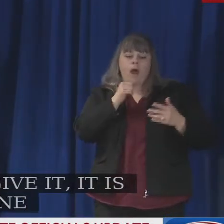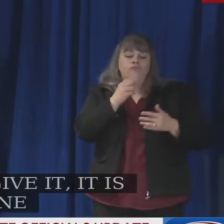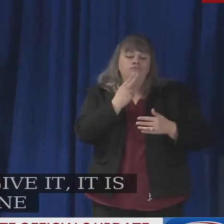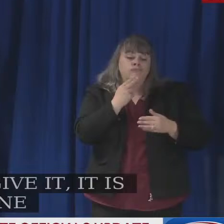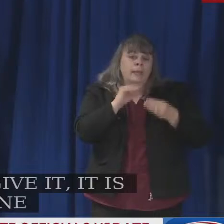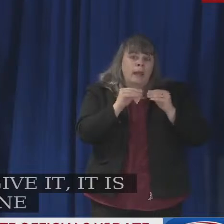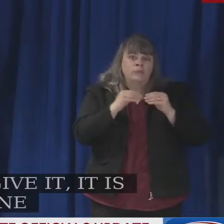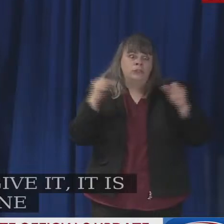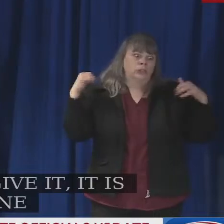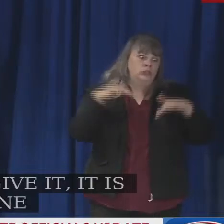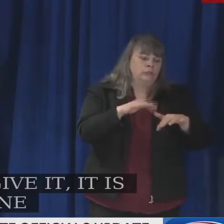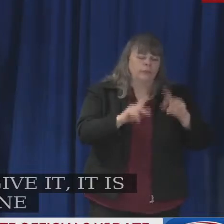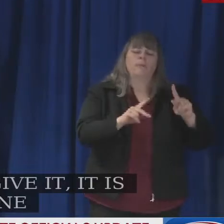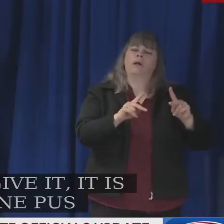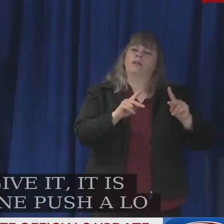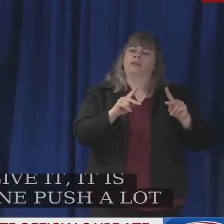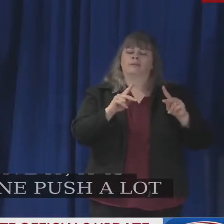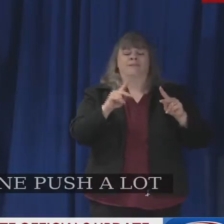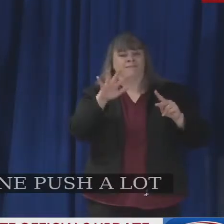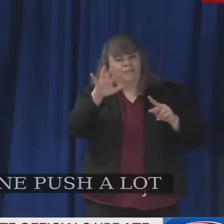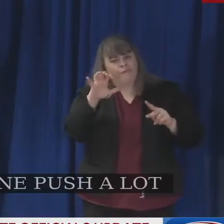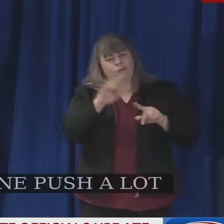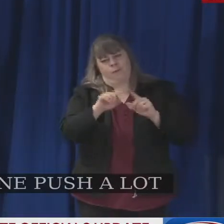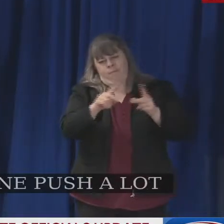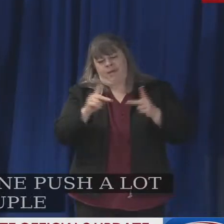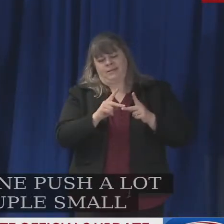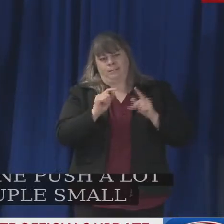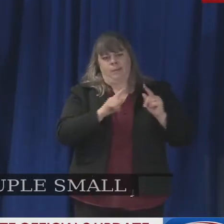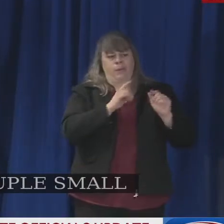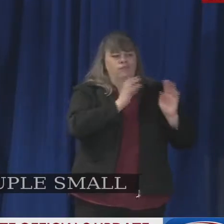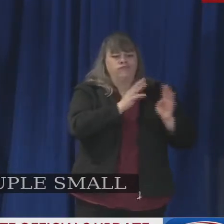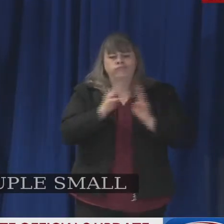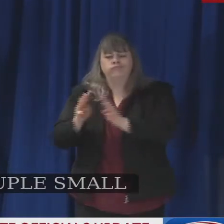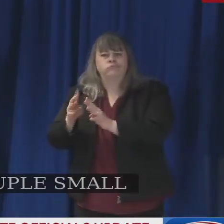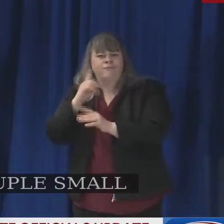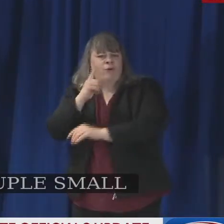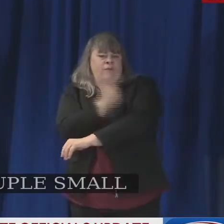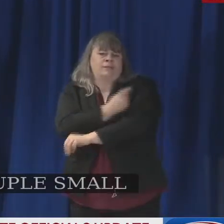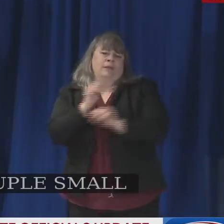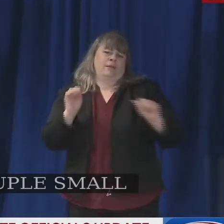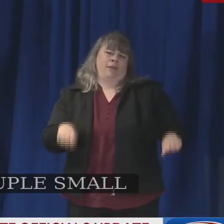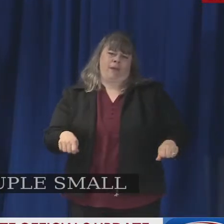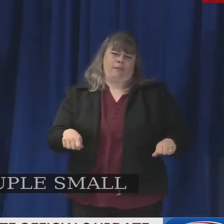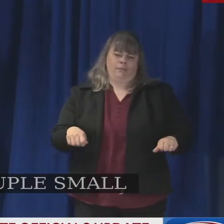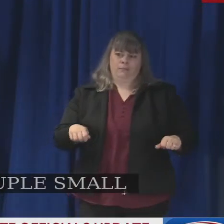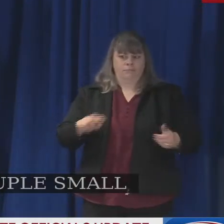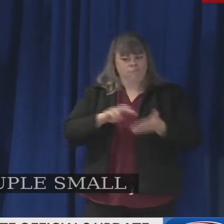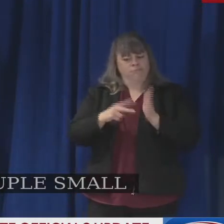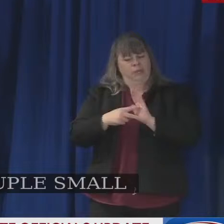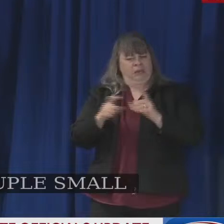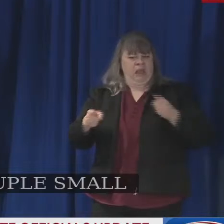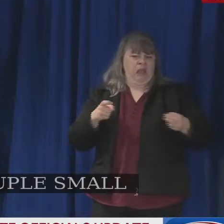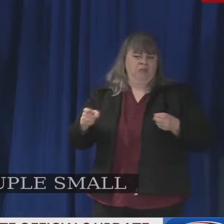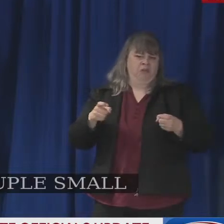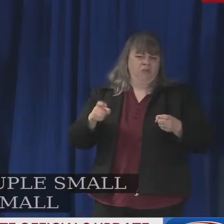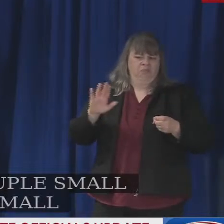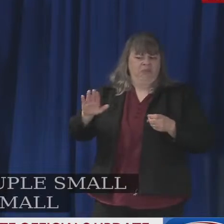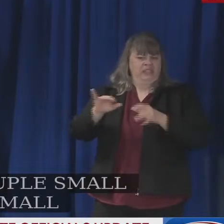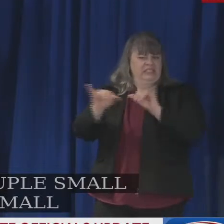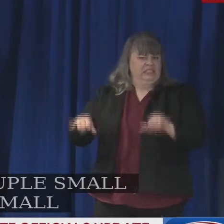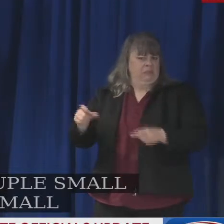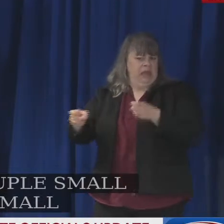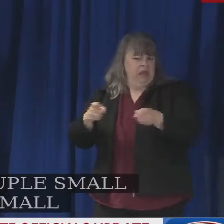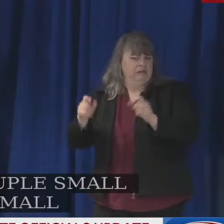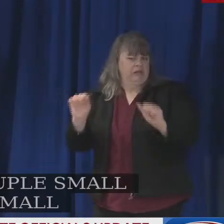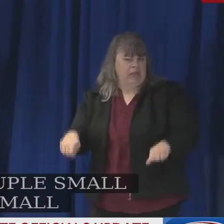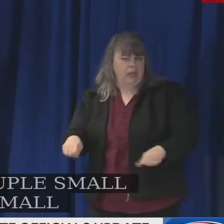of vaccine available at plenty of locations, and I think that gives everyone a lot of comfort that it can be handled. And whether it's for